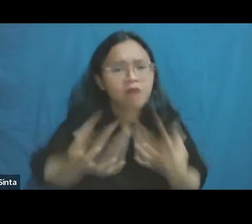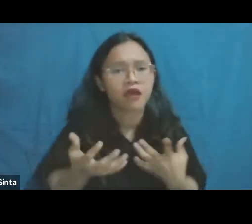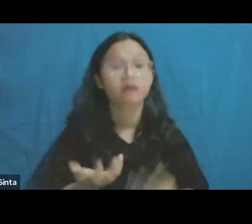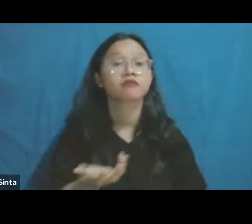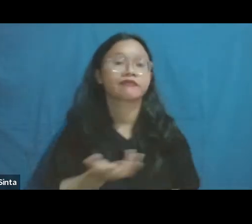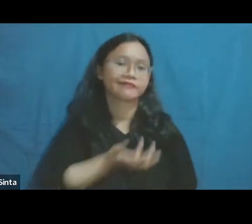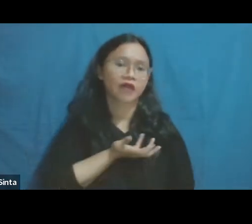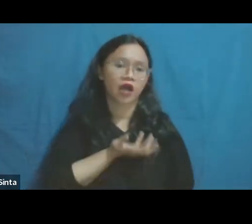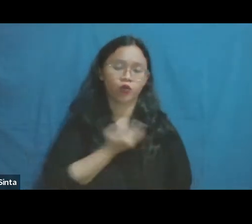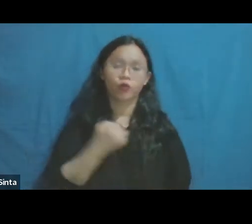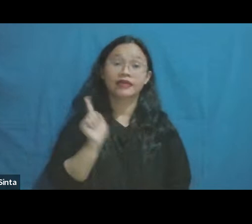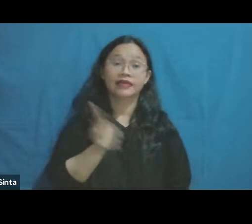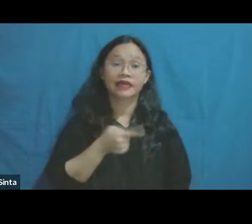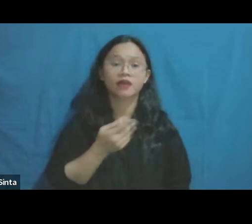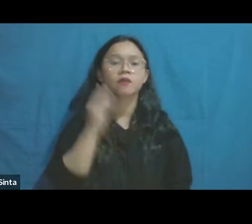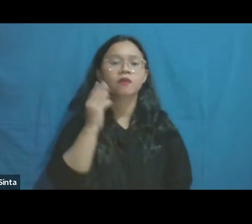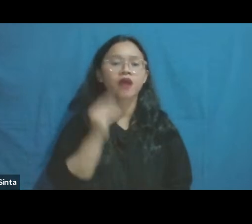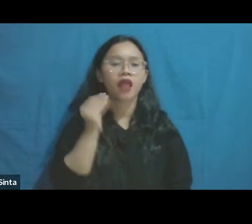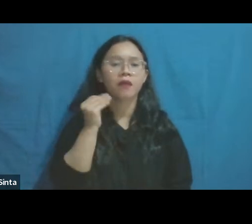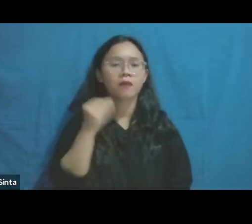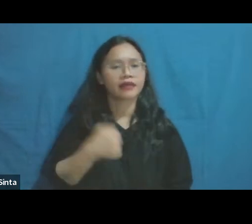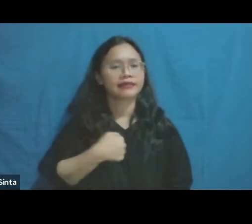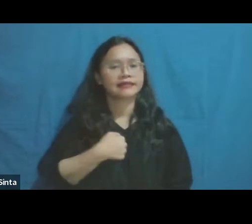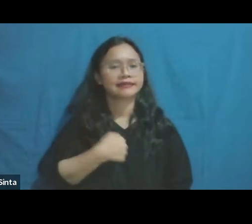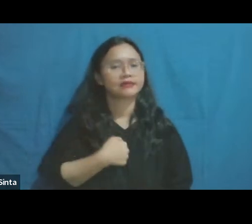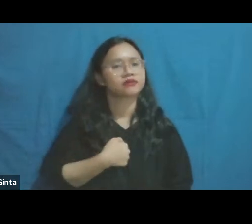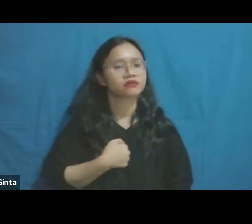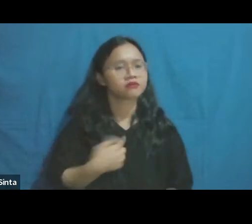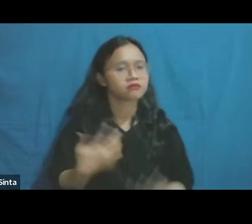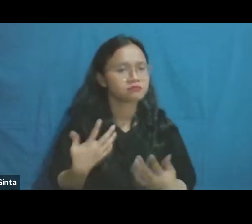Papua with this kind of situation.